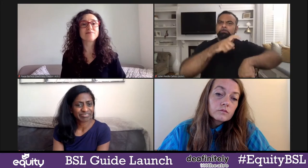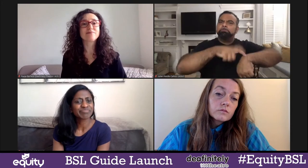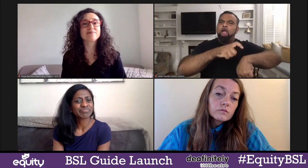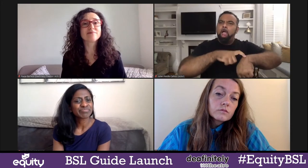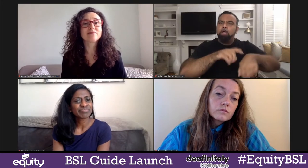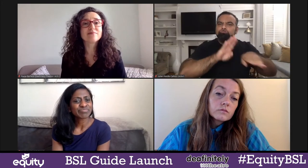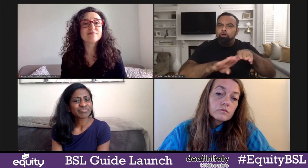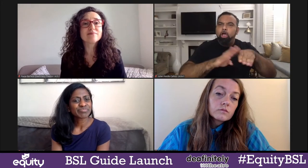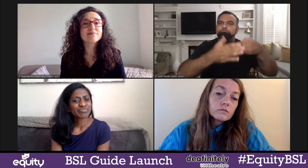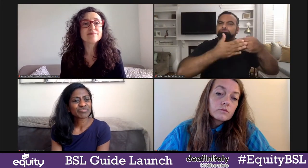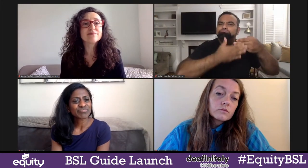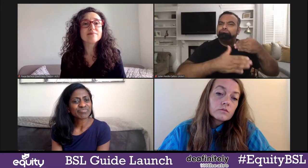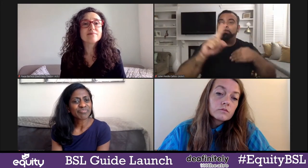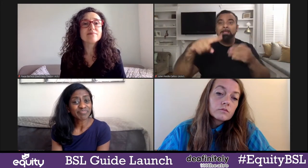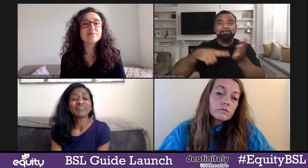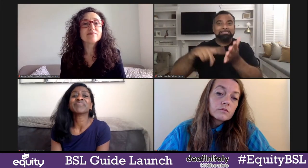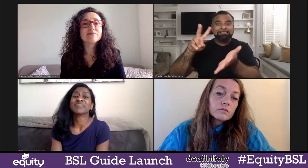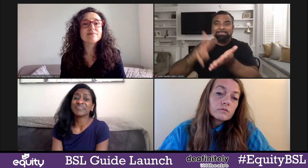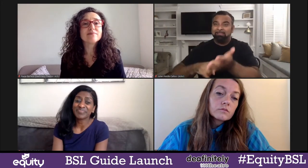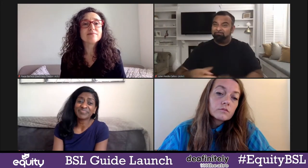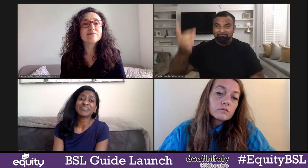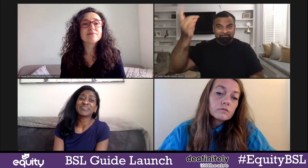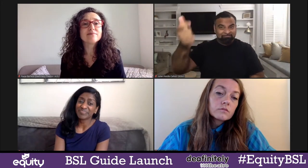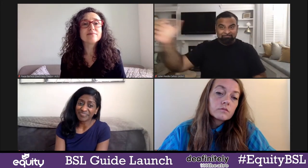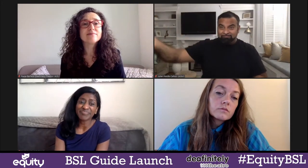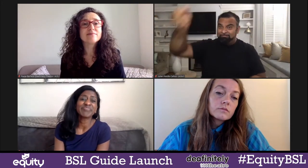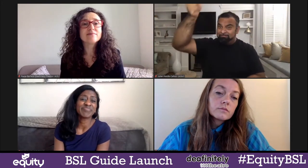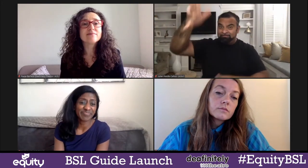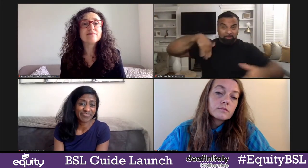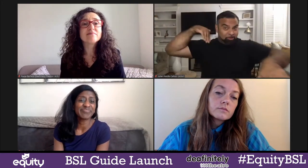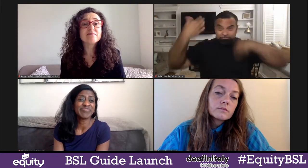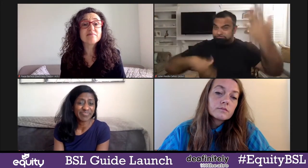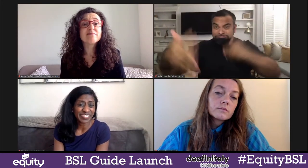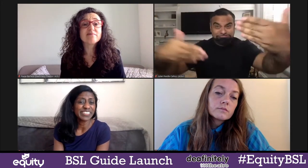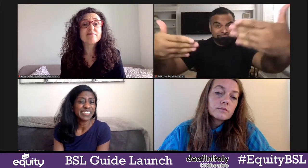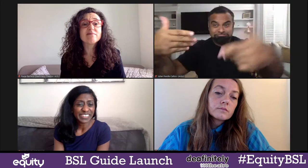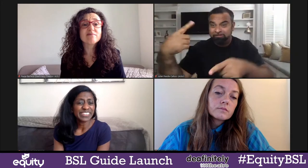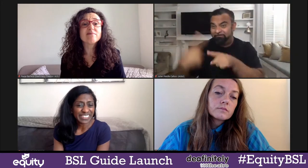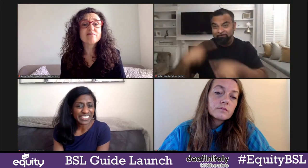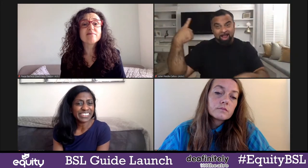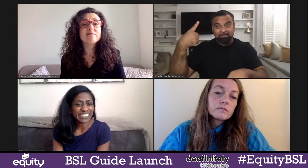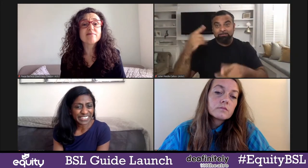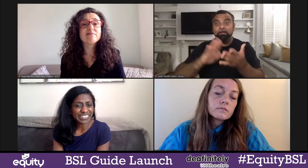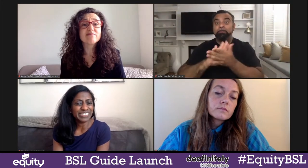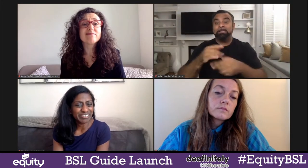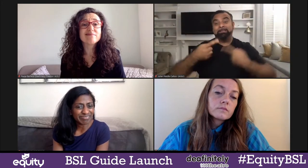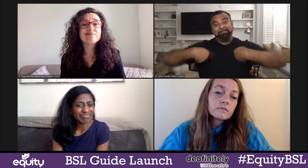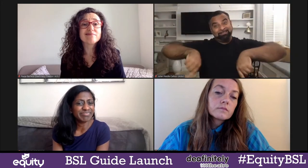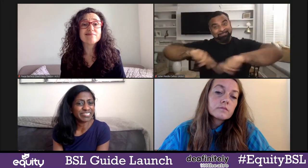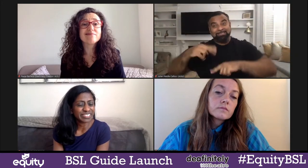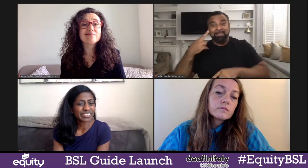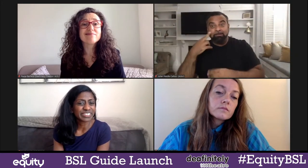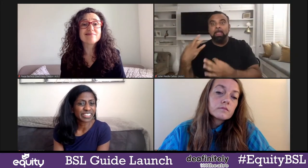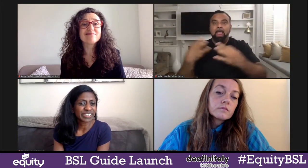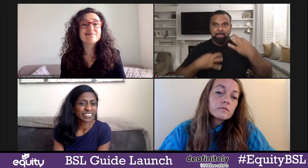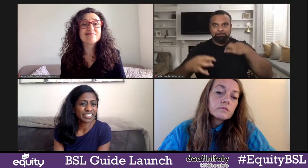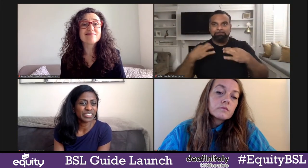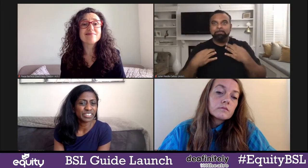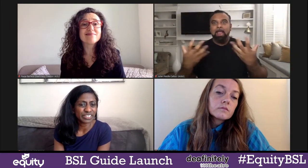Julian wants to respond there. Julian, I think in theatre rehearsals, absolutely, that's great to happen. But TV is a bit